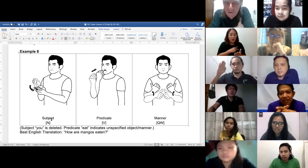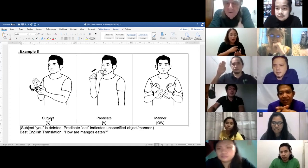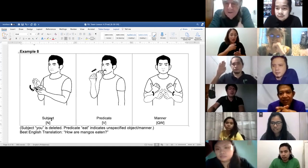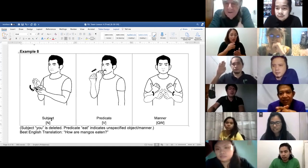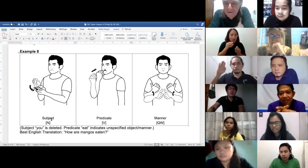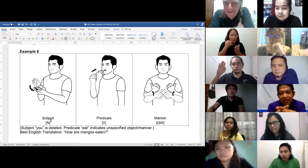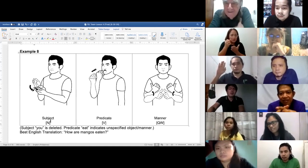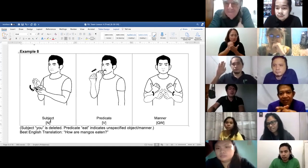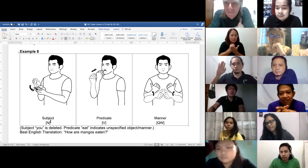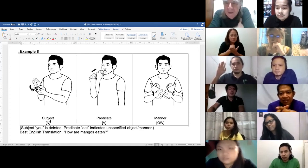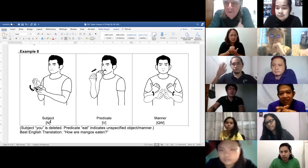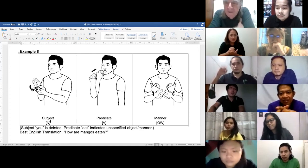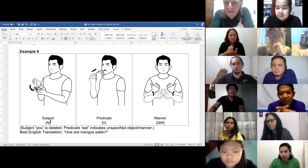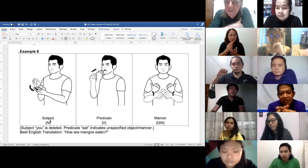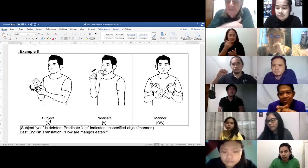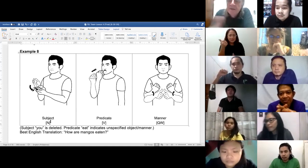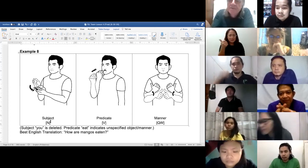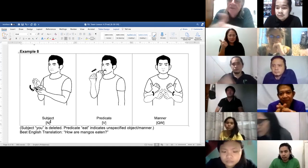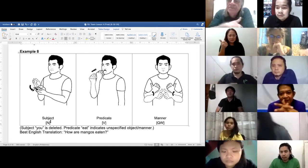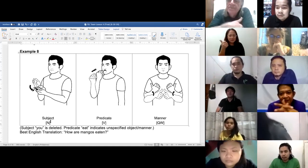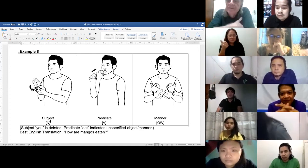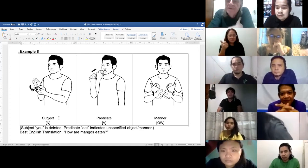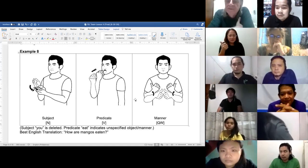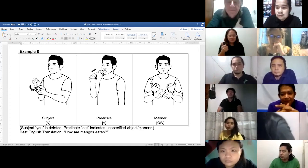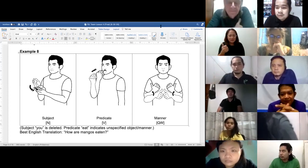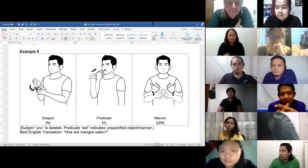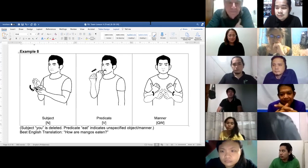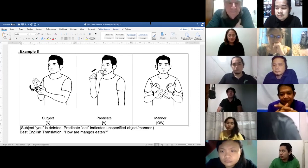up. Mongo can't be the subject. Yes, Peeps.